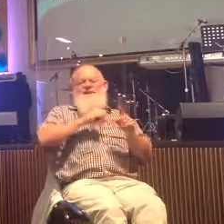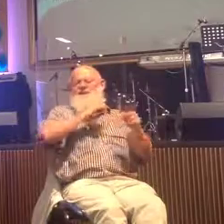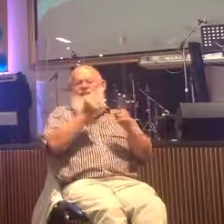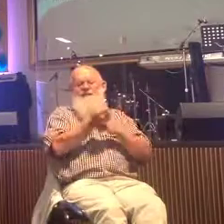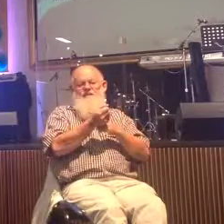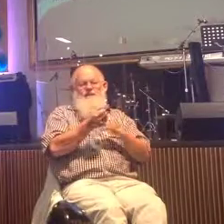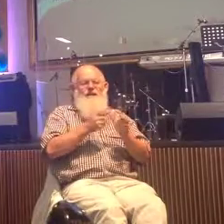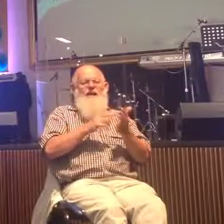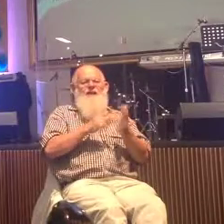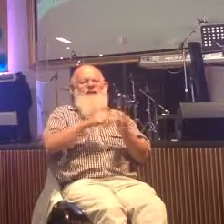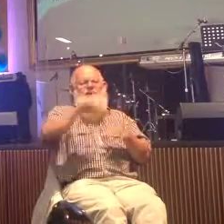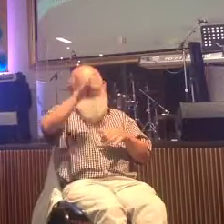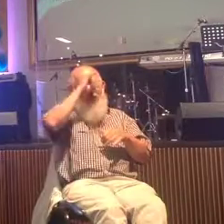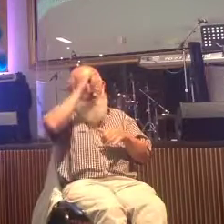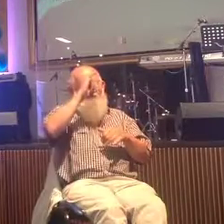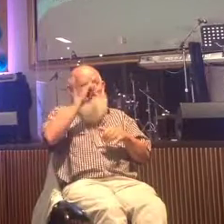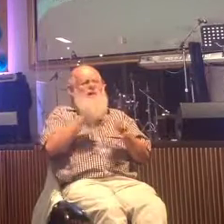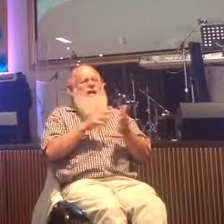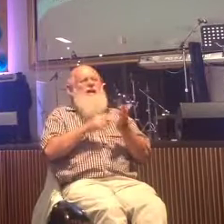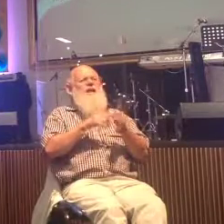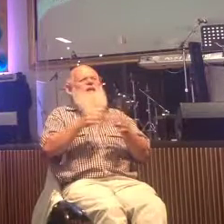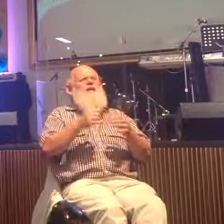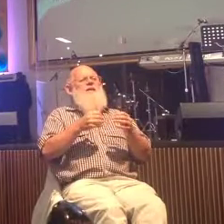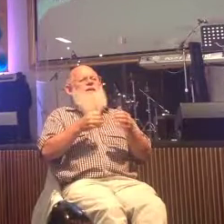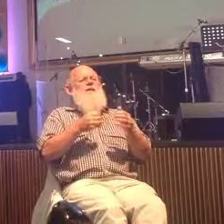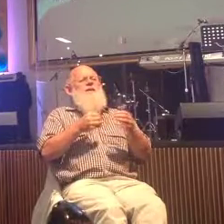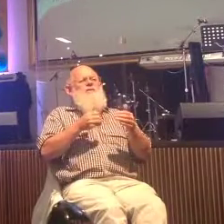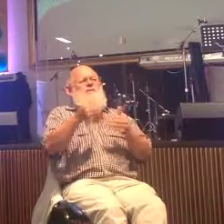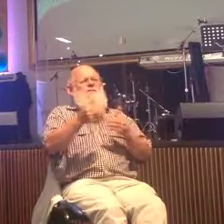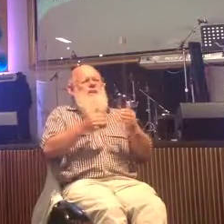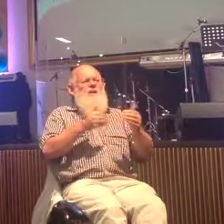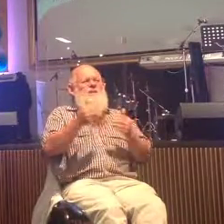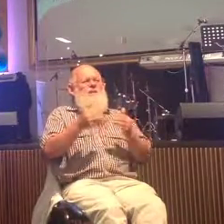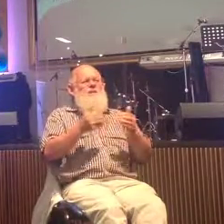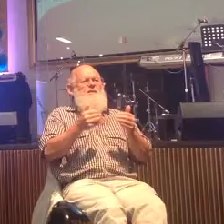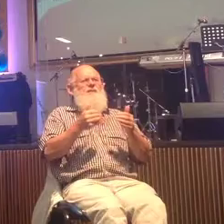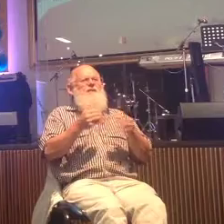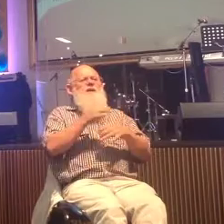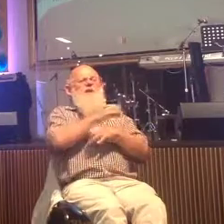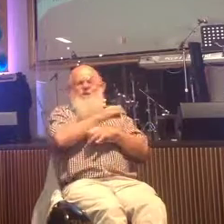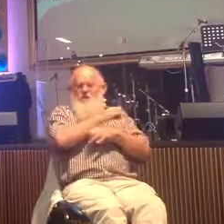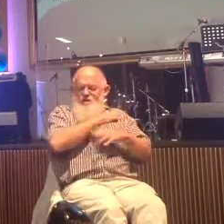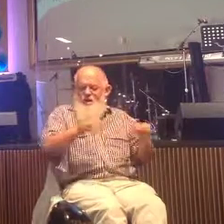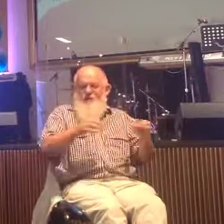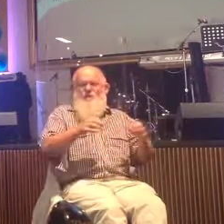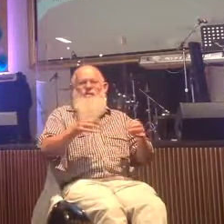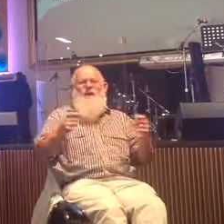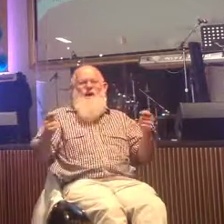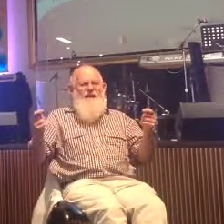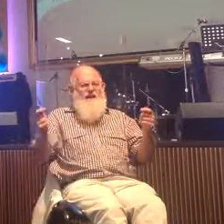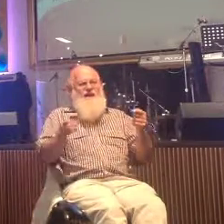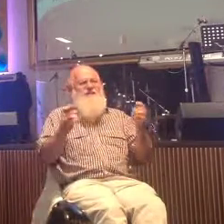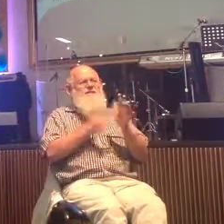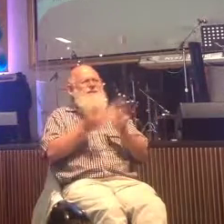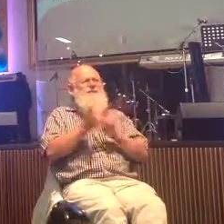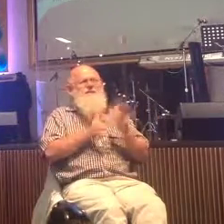any struggle, is just the flicking of a dead serpent's tail. There is no opposition to Jesus Christ. He